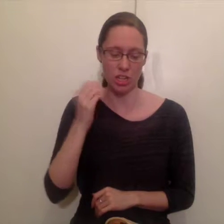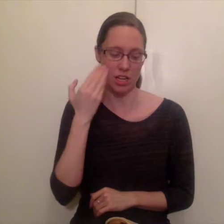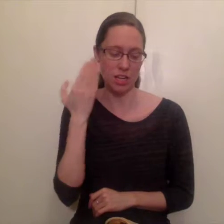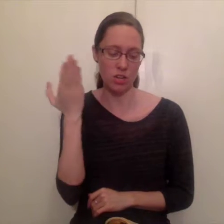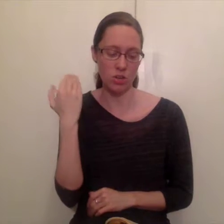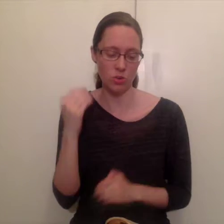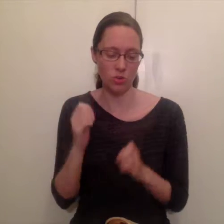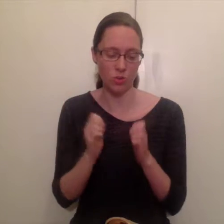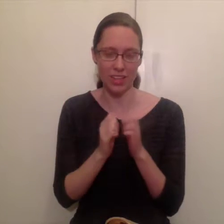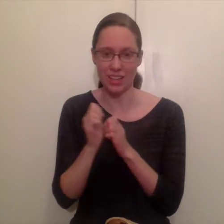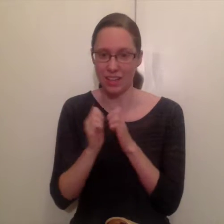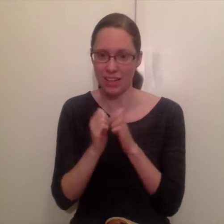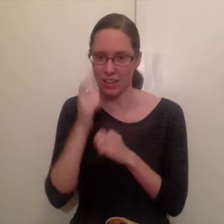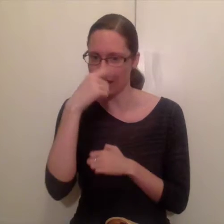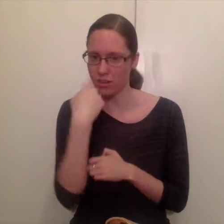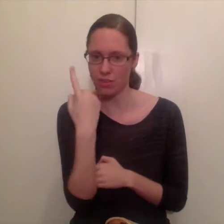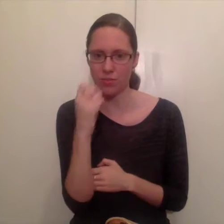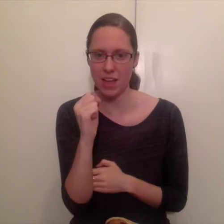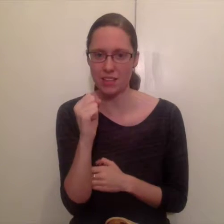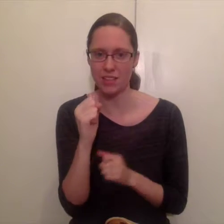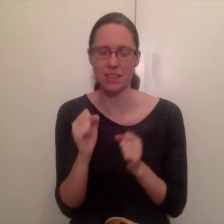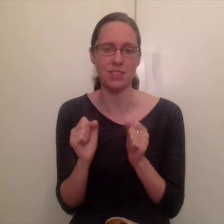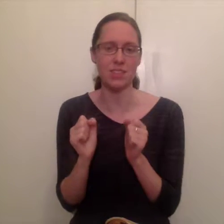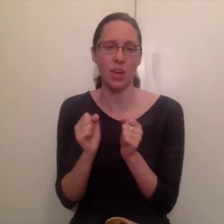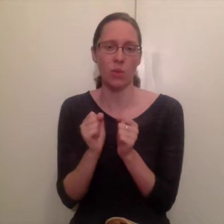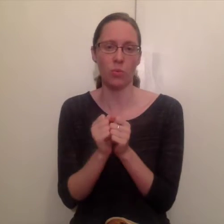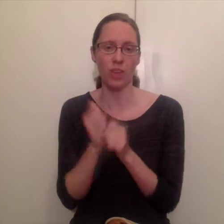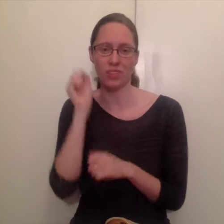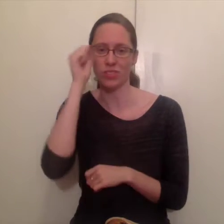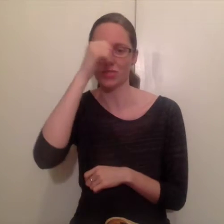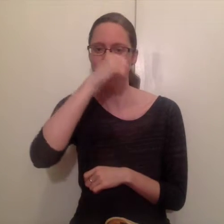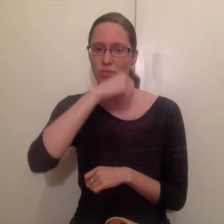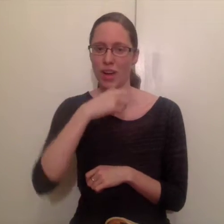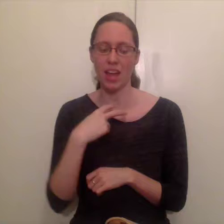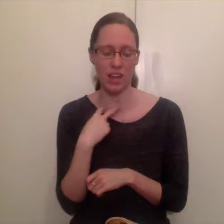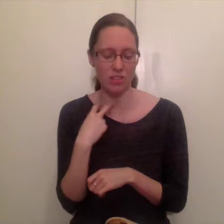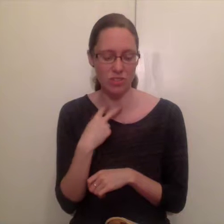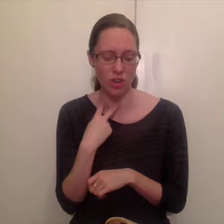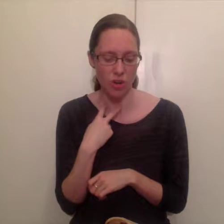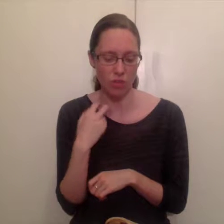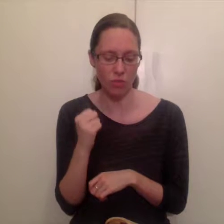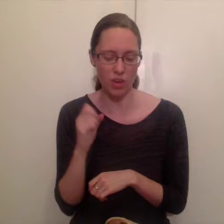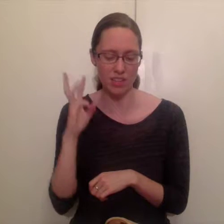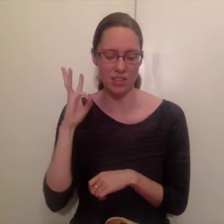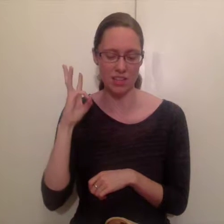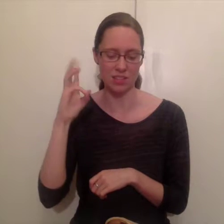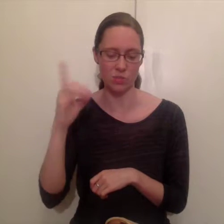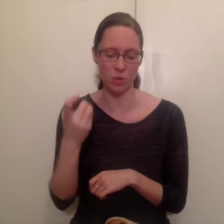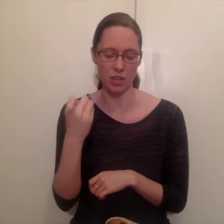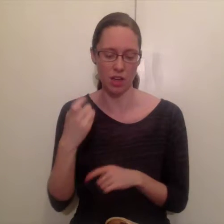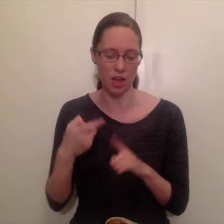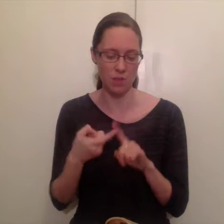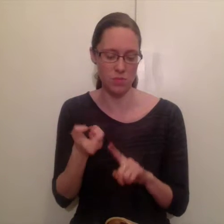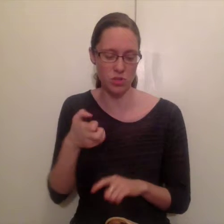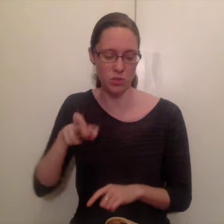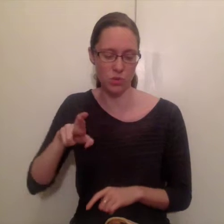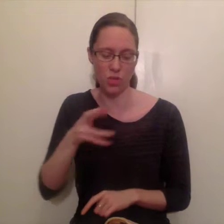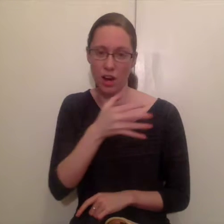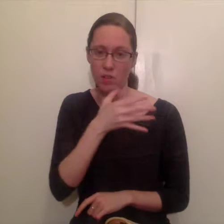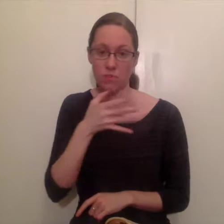She knew eager faces with strange voices would come to their